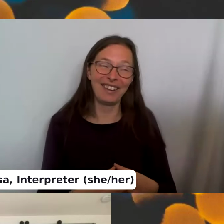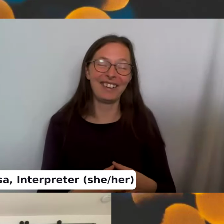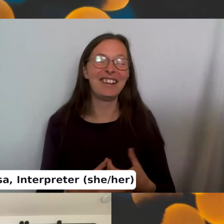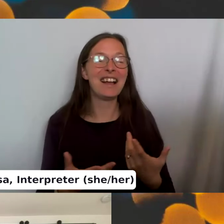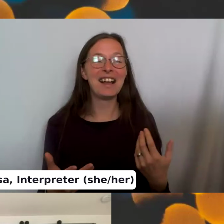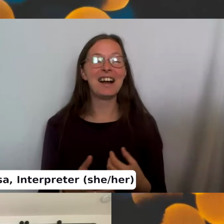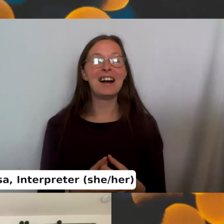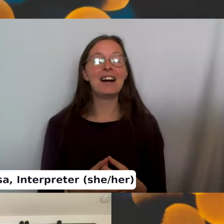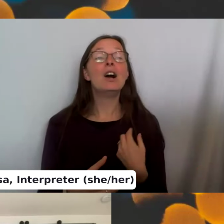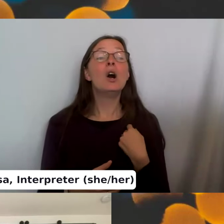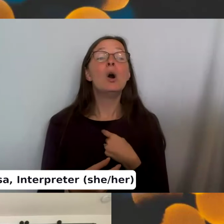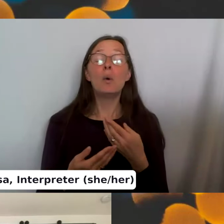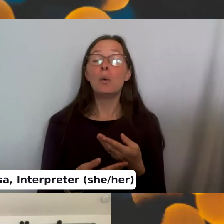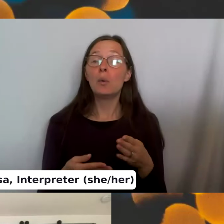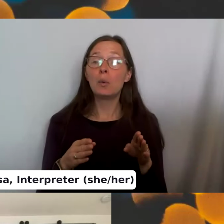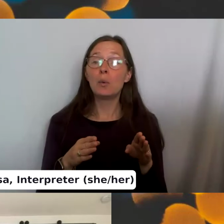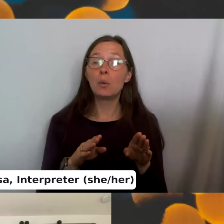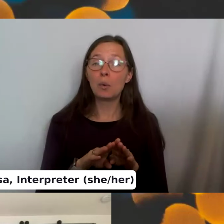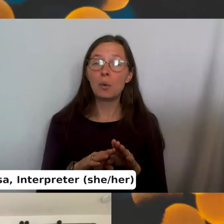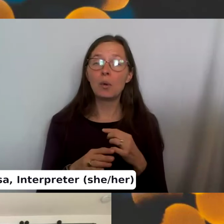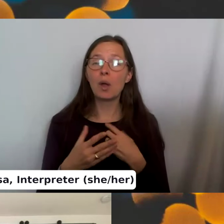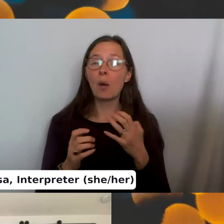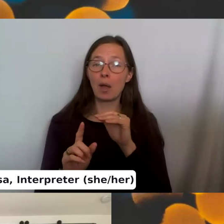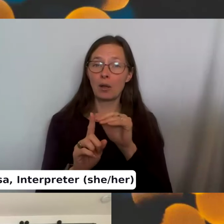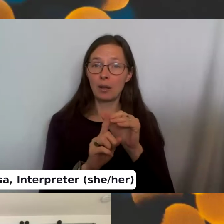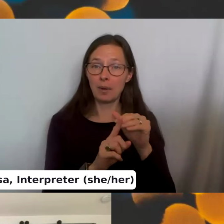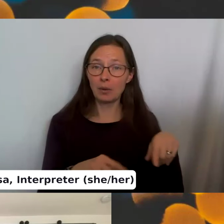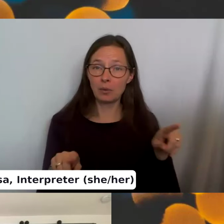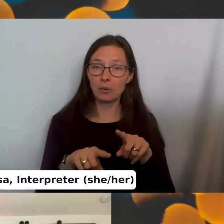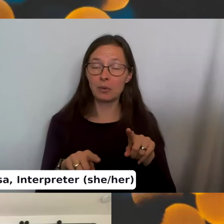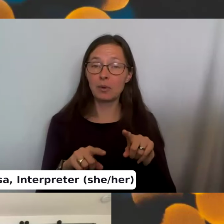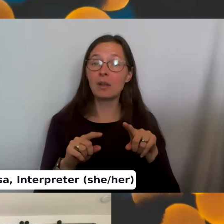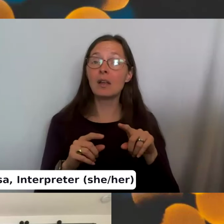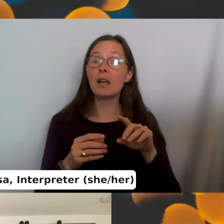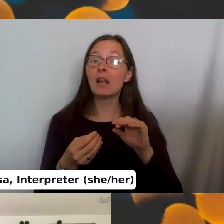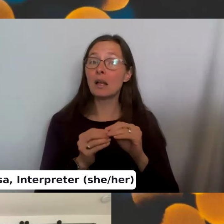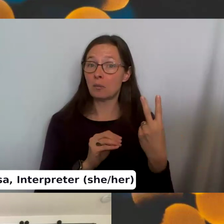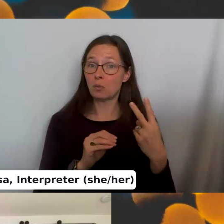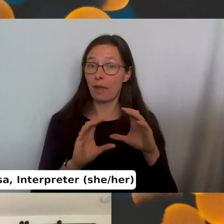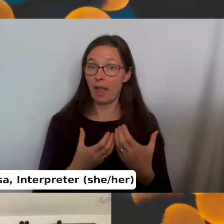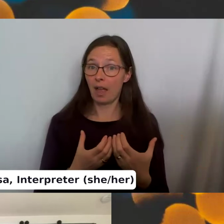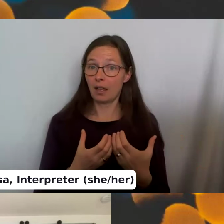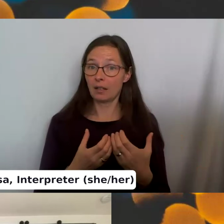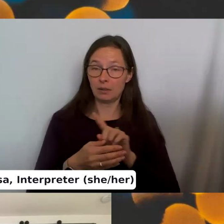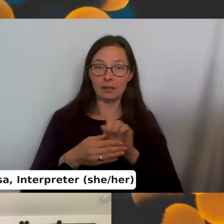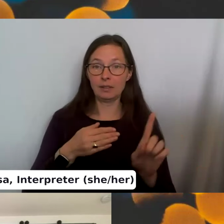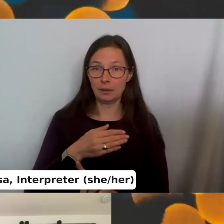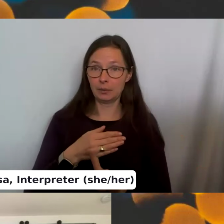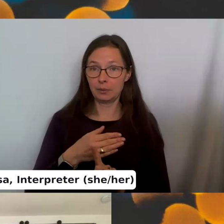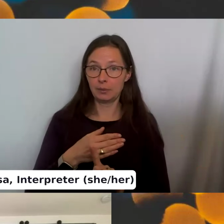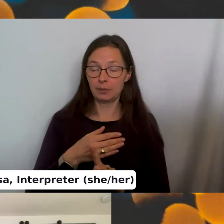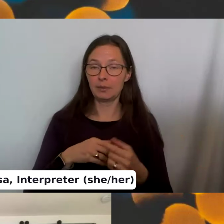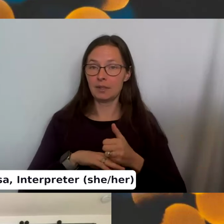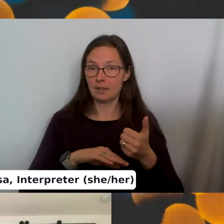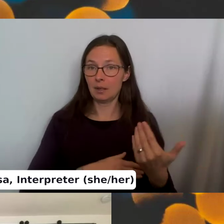So as we close out here, I just want to remind everybody, class 2 is a week from today at 10